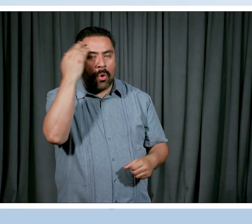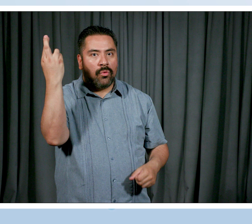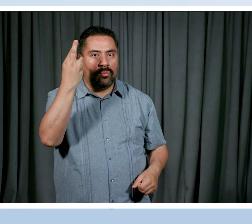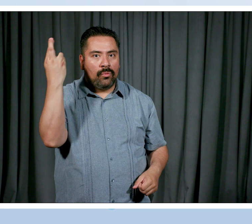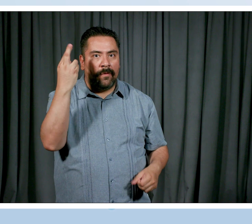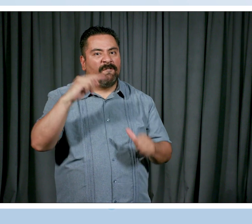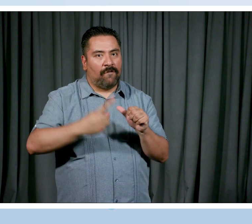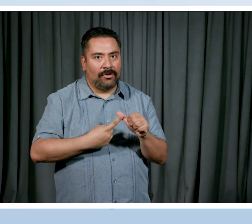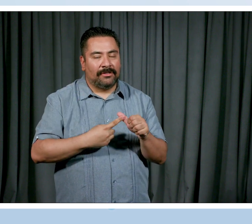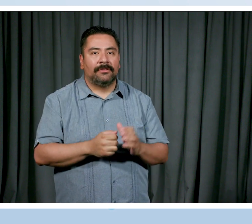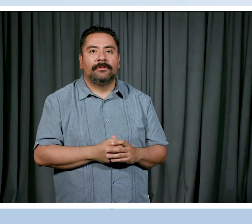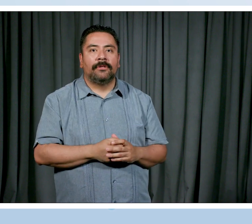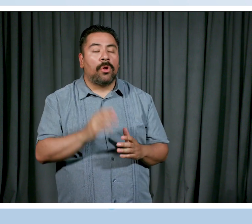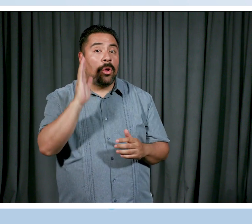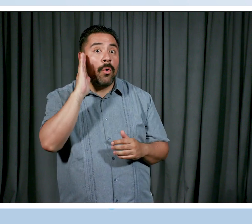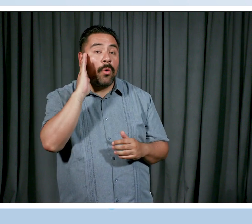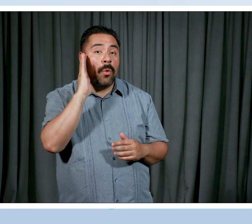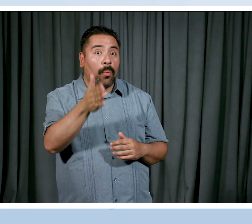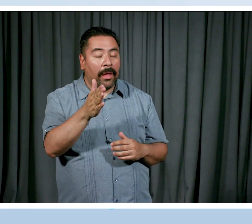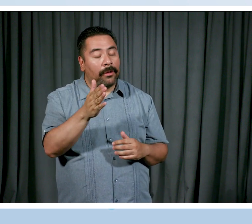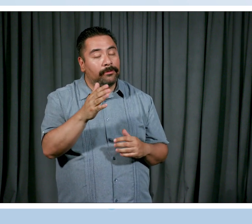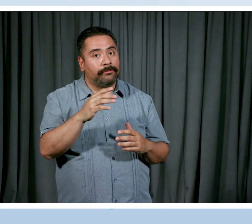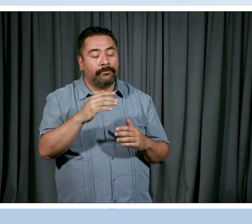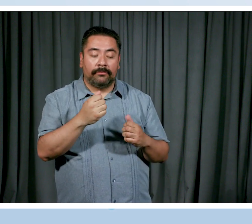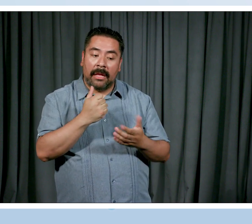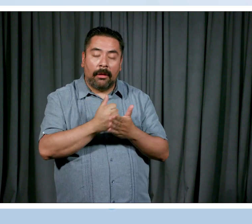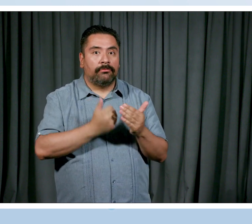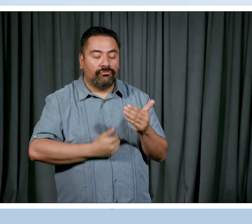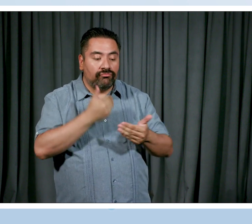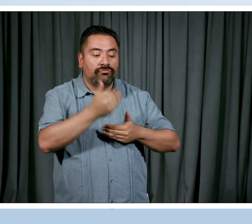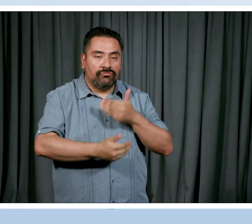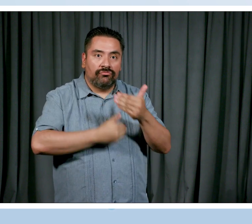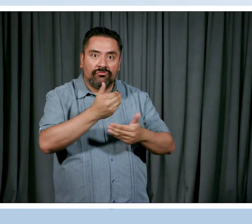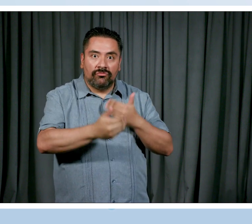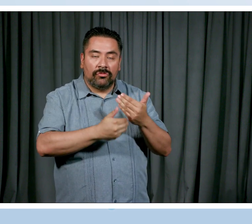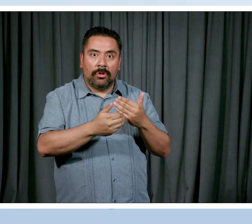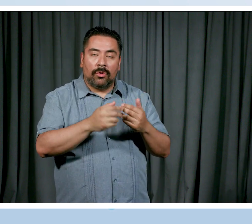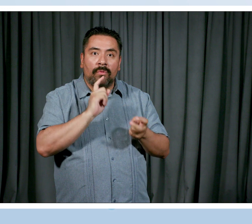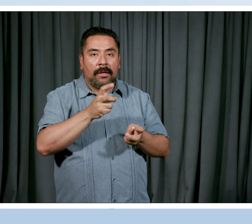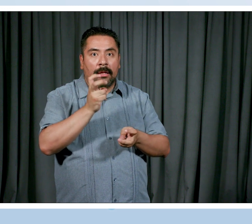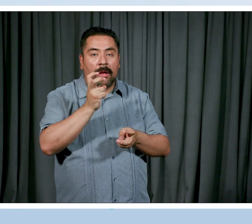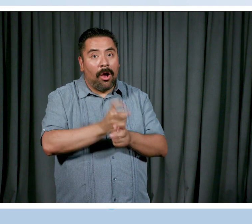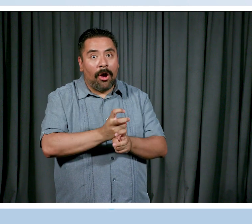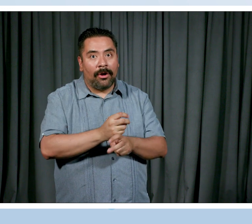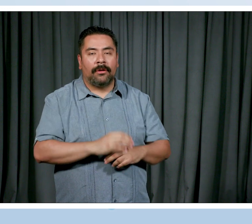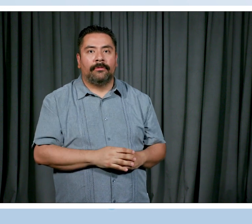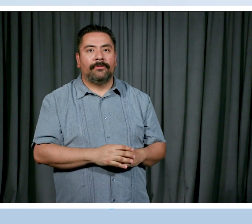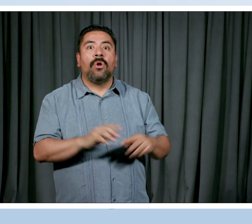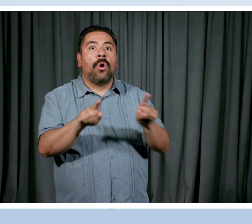it first, because it will activate you in ways that are hard.